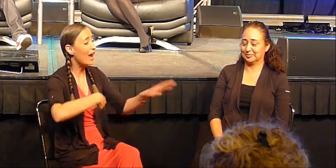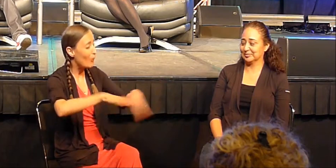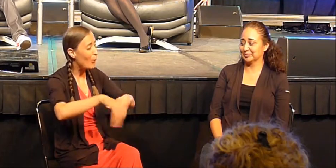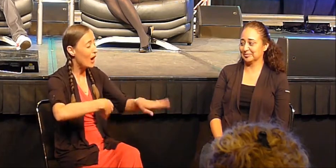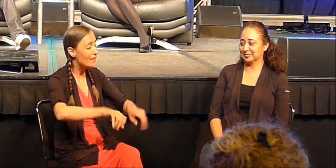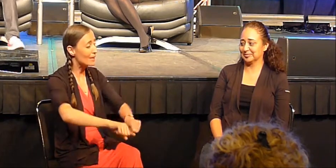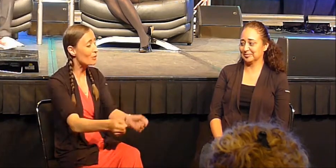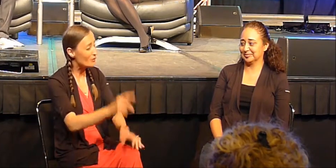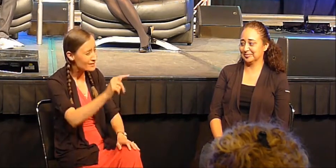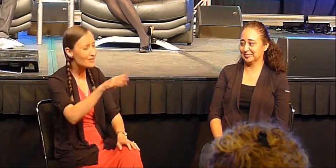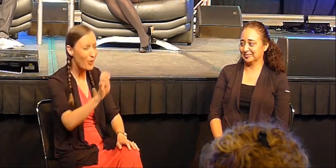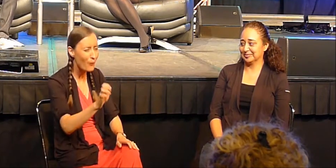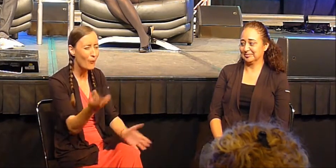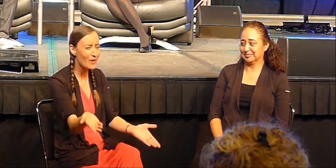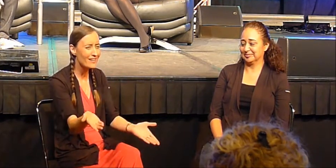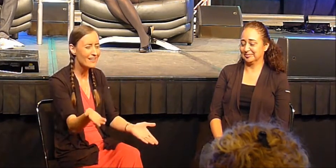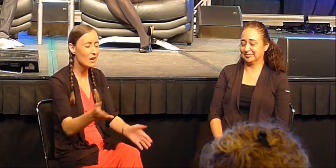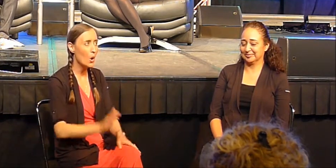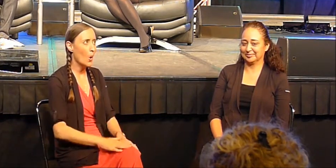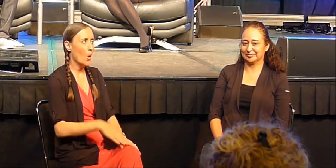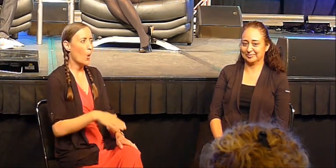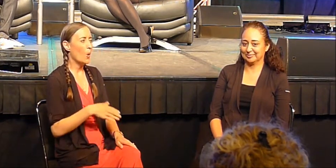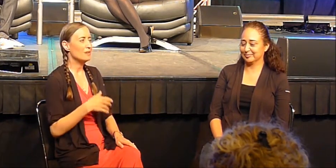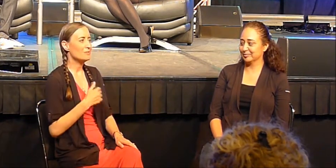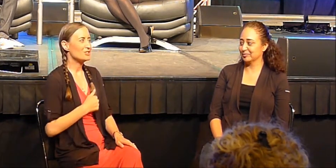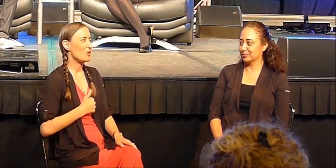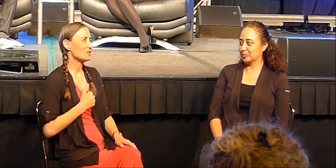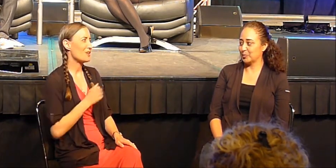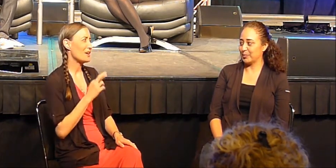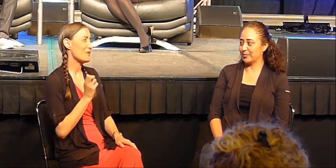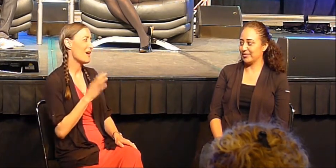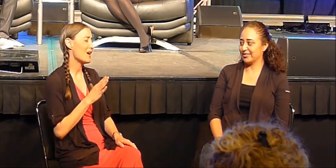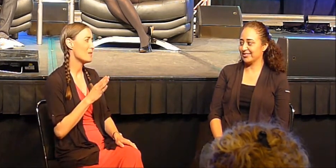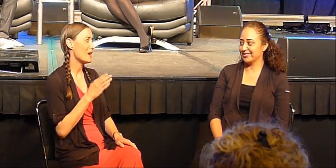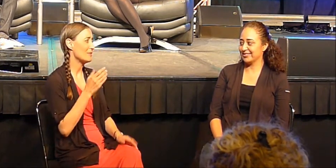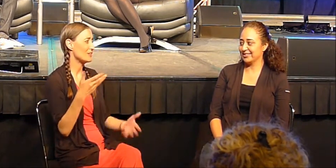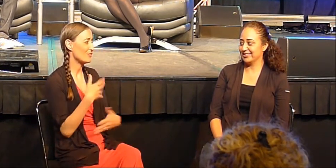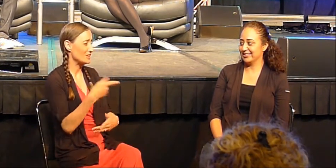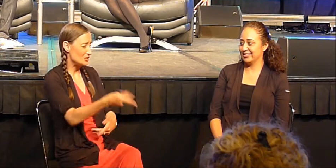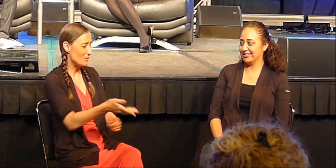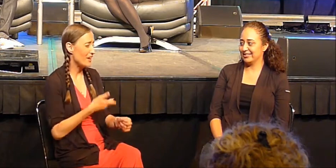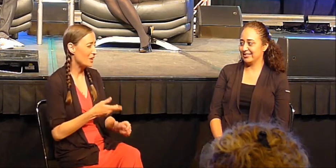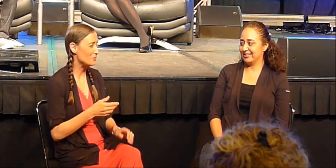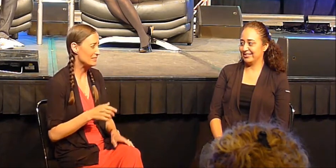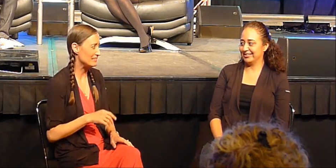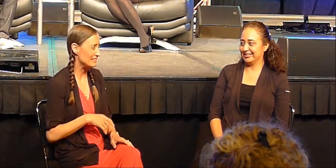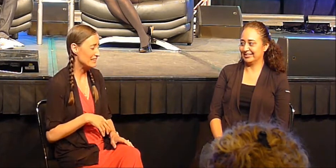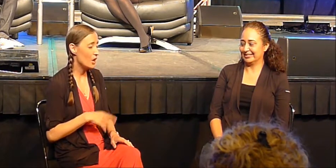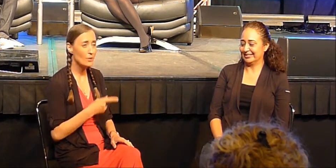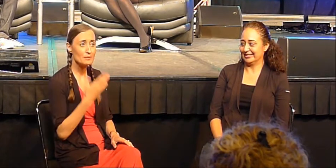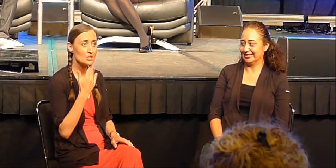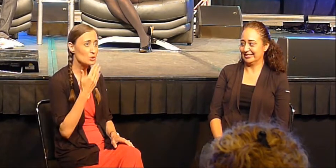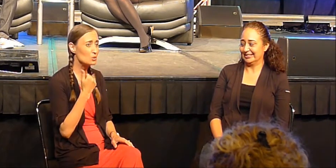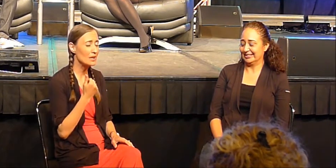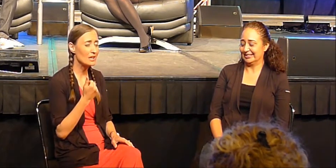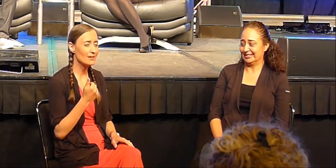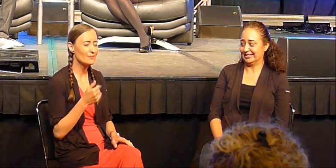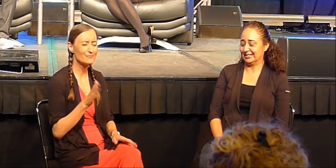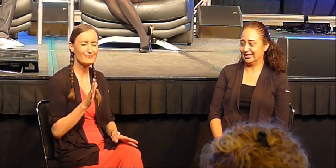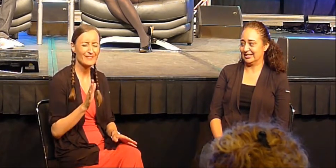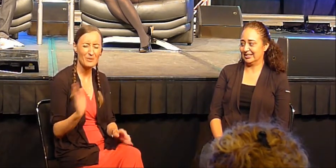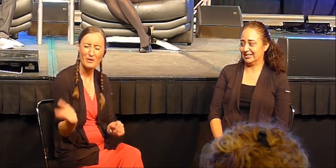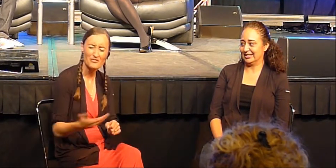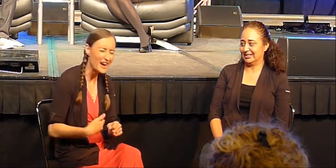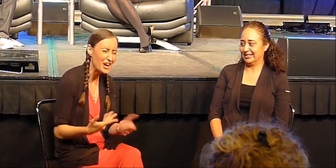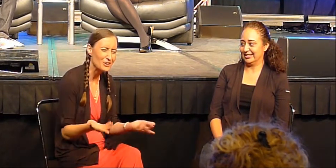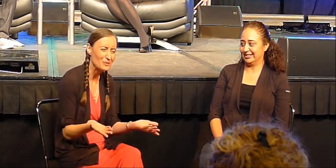his toe. I said, I'm so sorry, Rob. Yeah, I was afraid you were going to fire me. And he was so sweet about it. He's like, of course I'm not going to